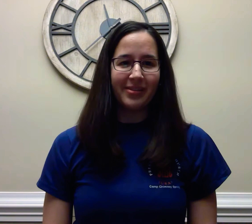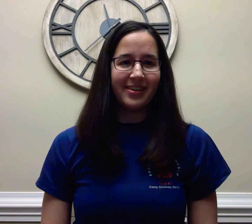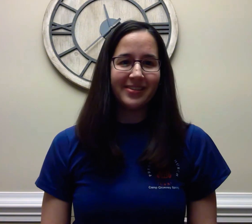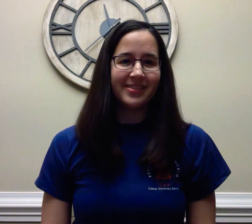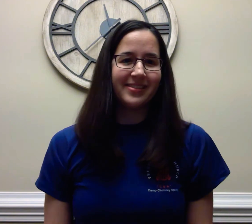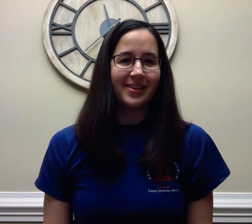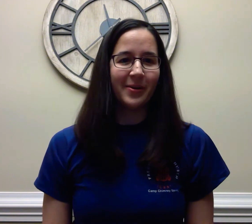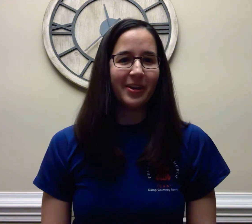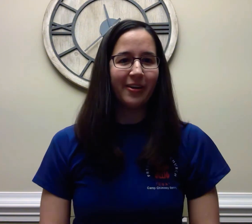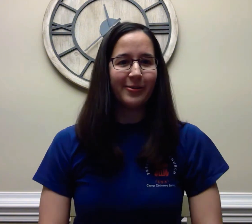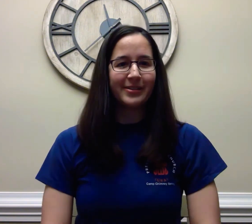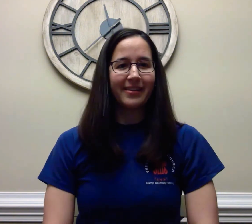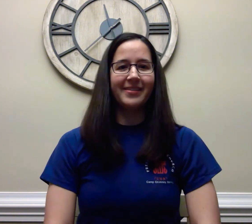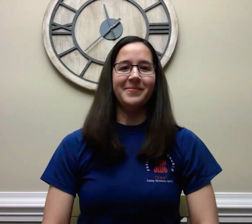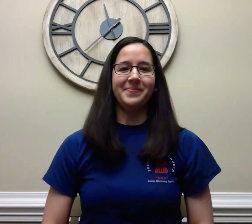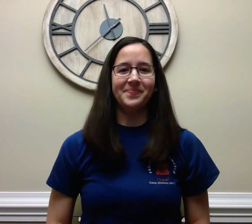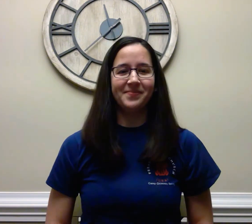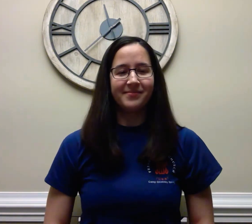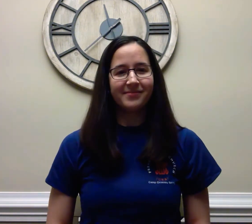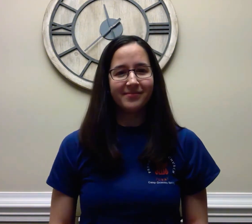this. So here goes nothing.